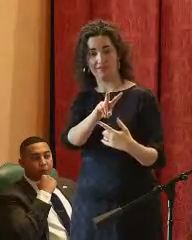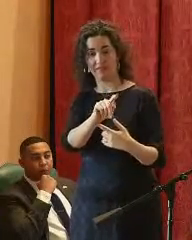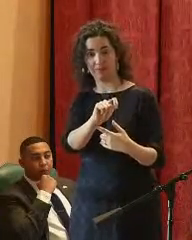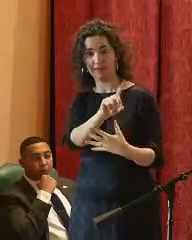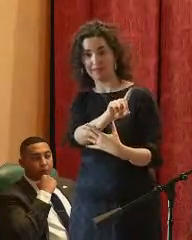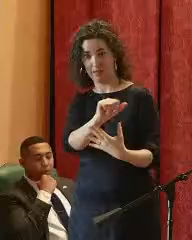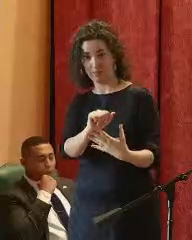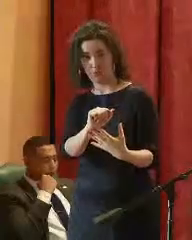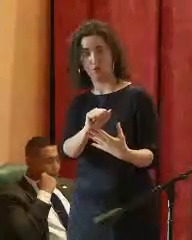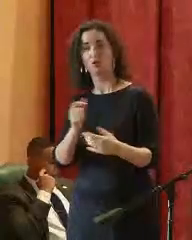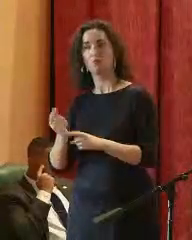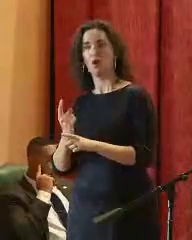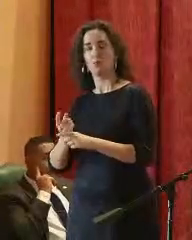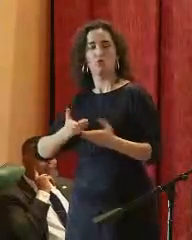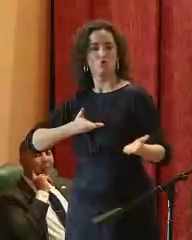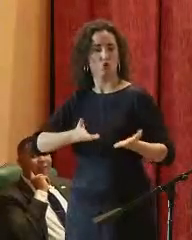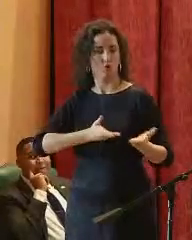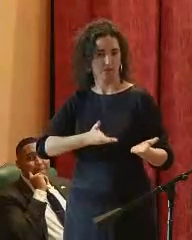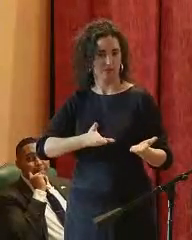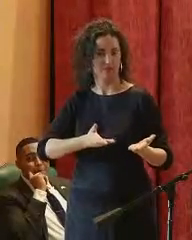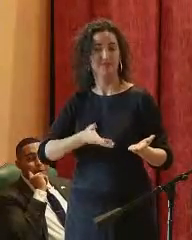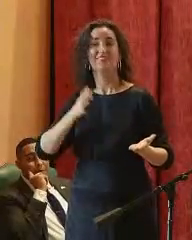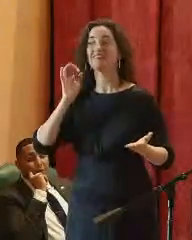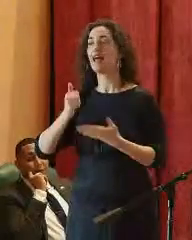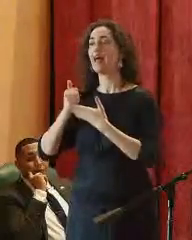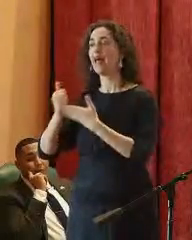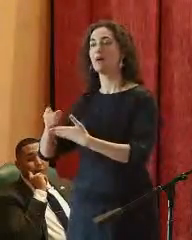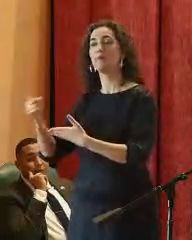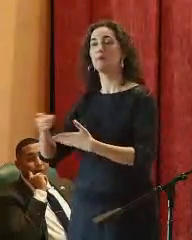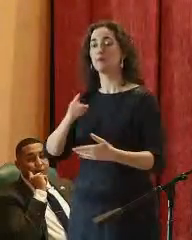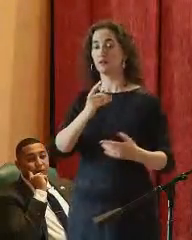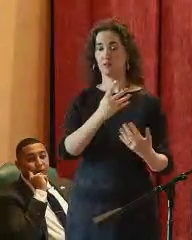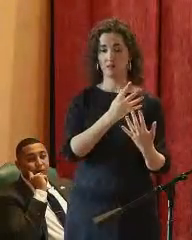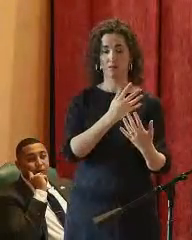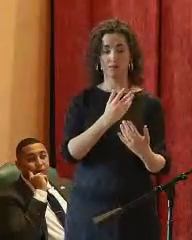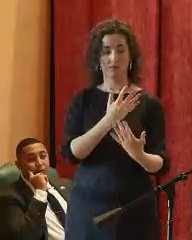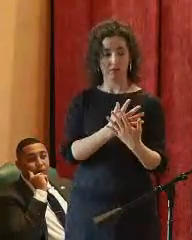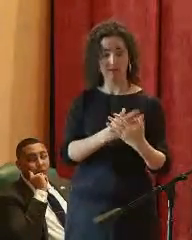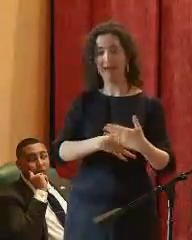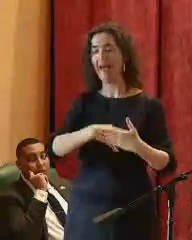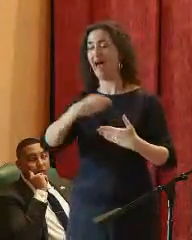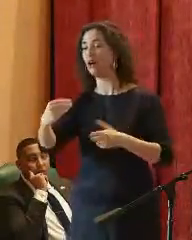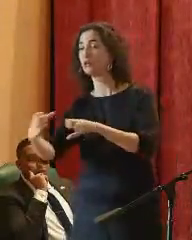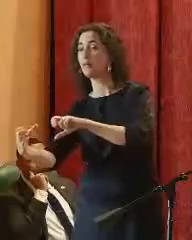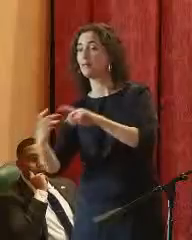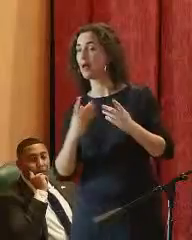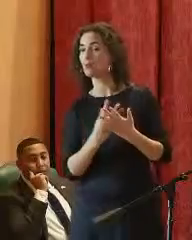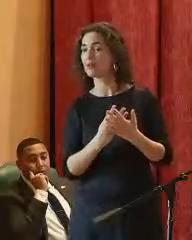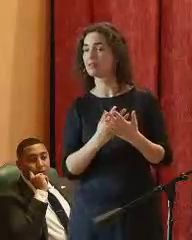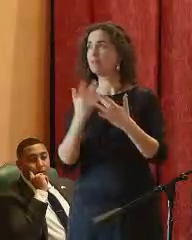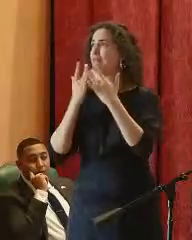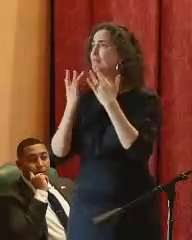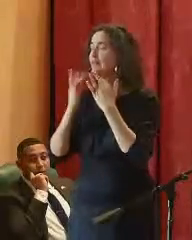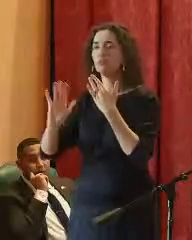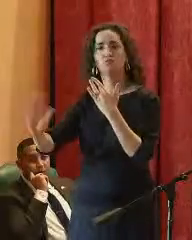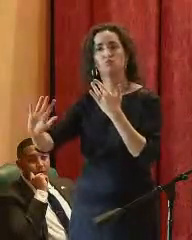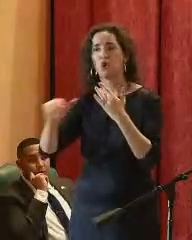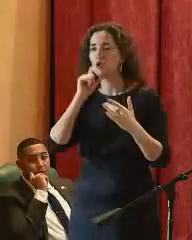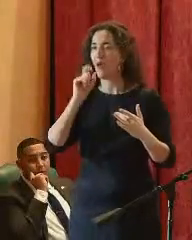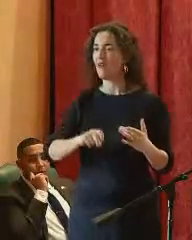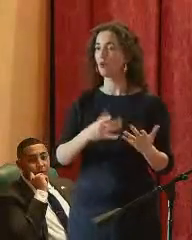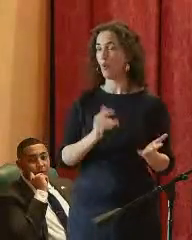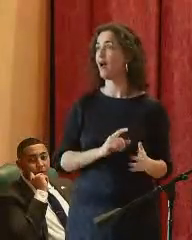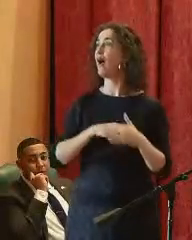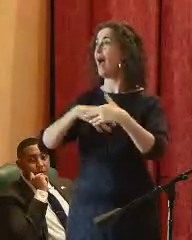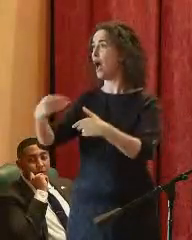are served. This in turn helps them to cut recidivism when they come out of prison due to the economic assistance that they are